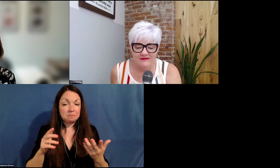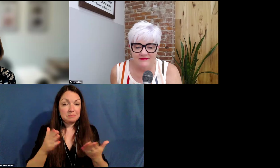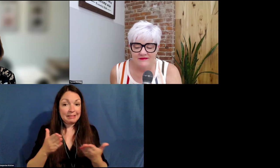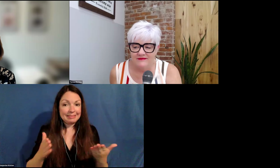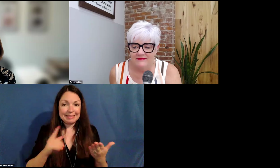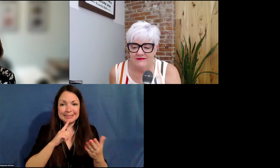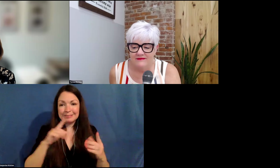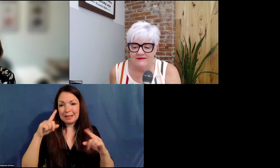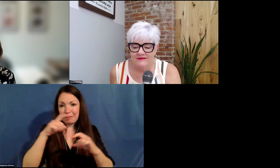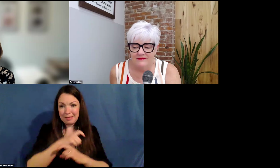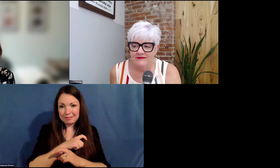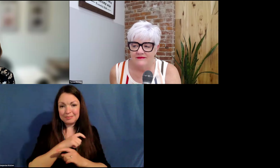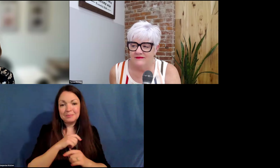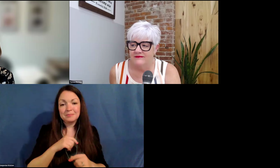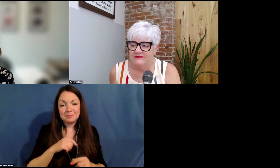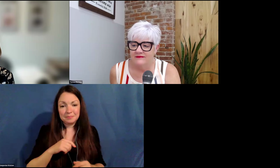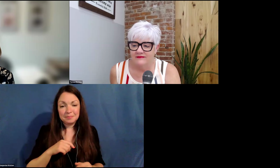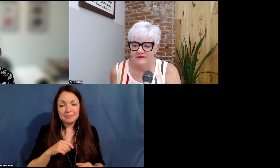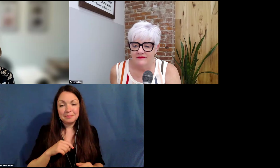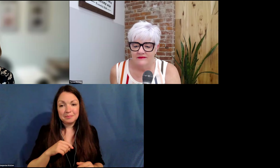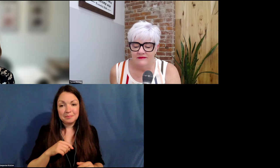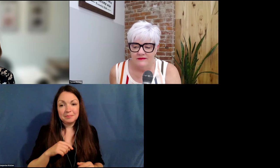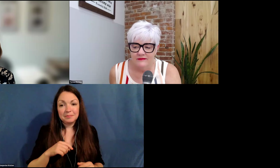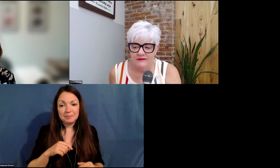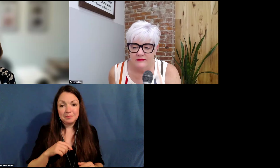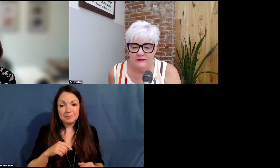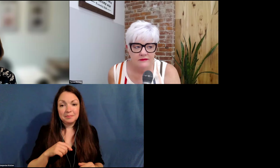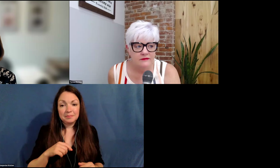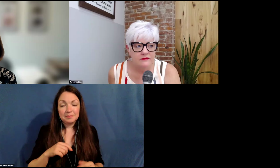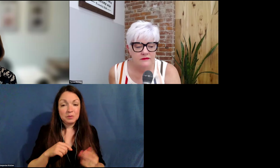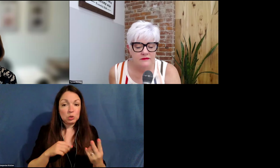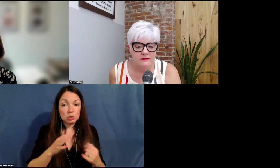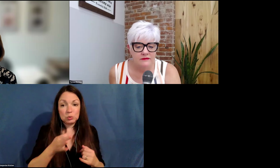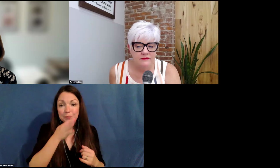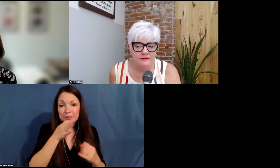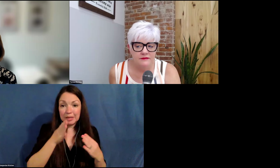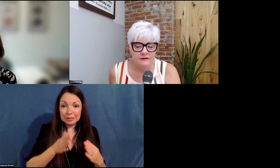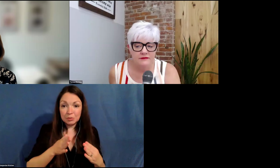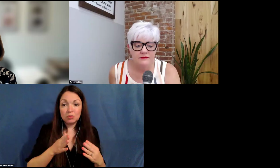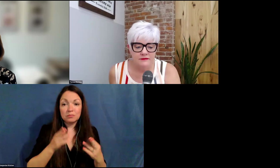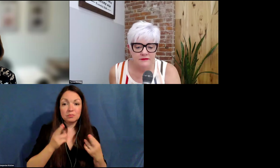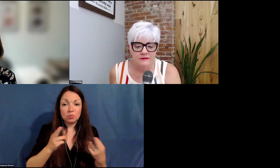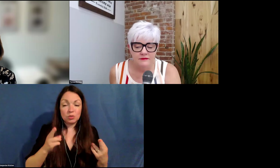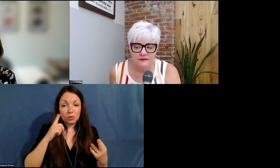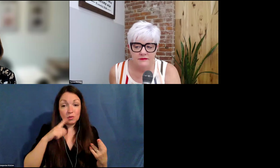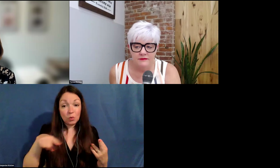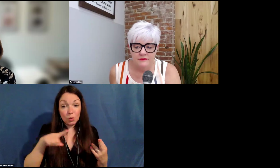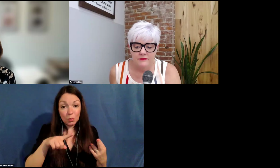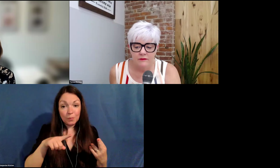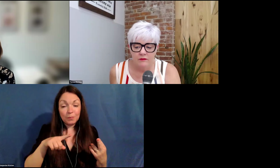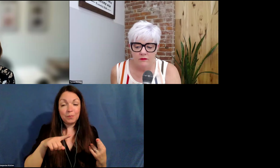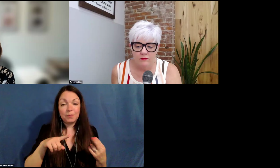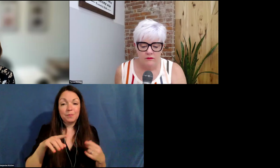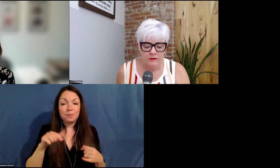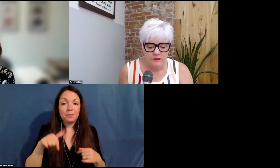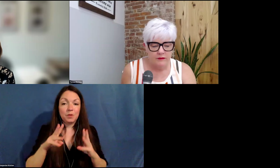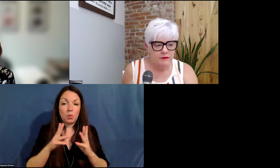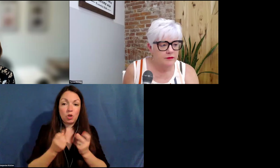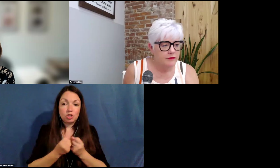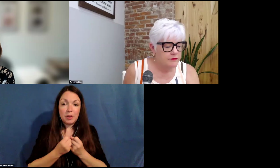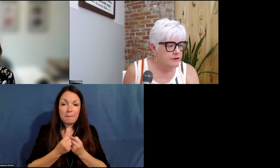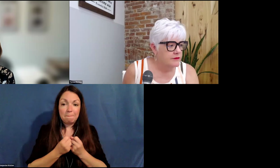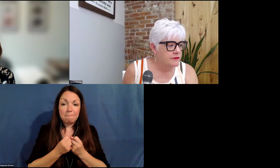dynamics. And again, these two experts here are resources for you, as well as these workshops throughout